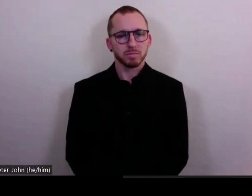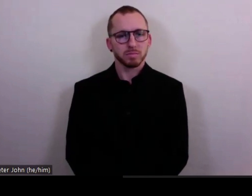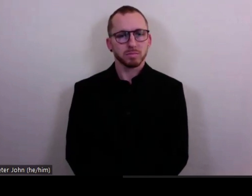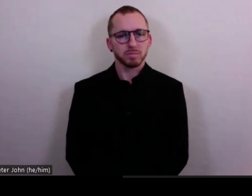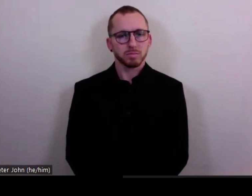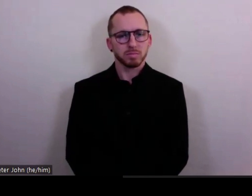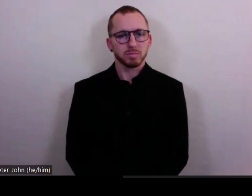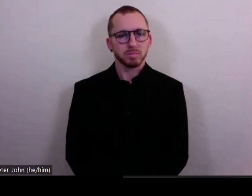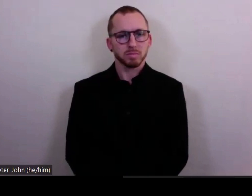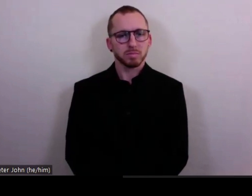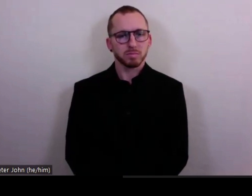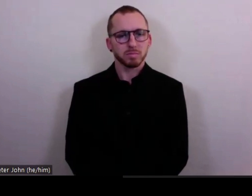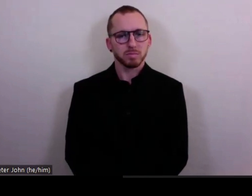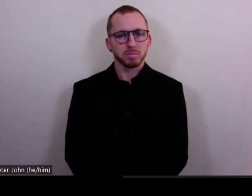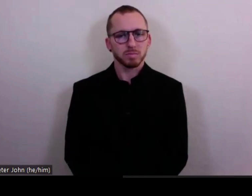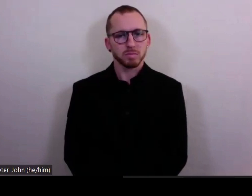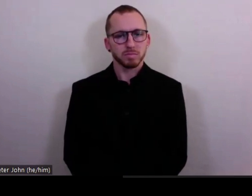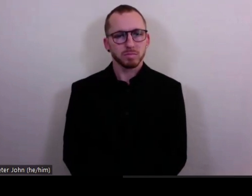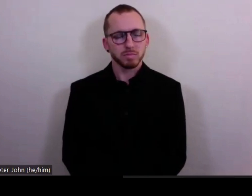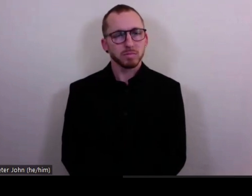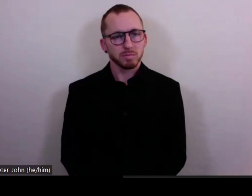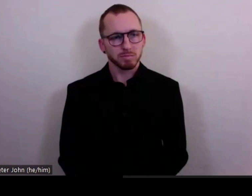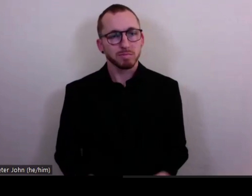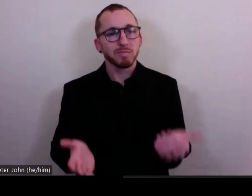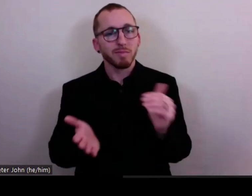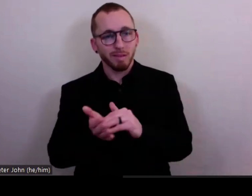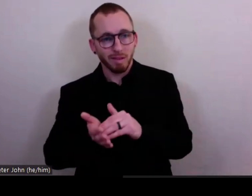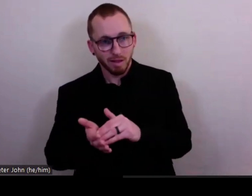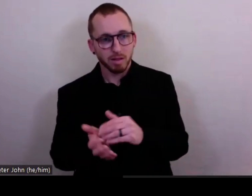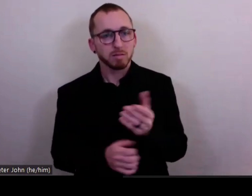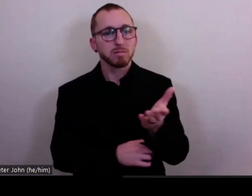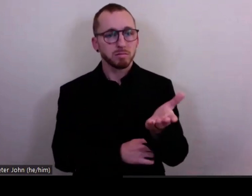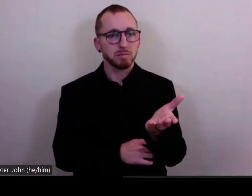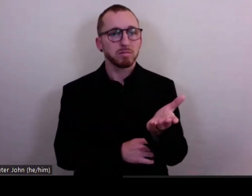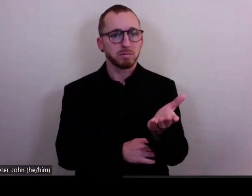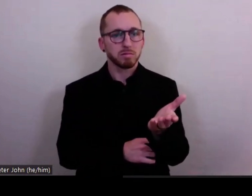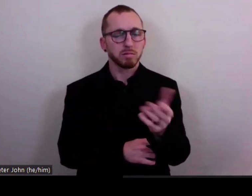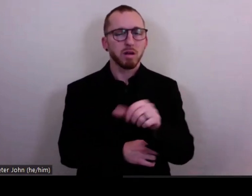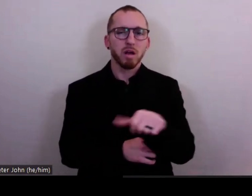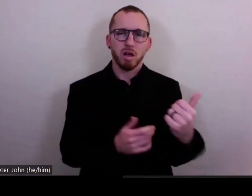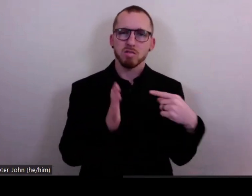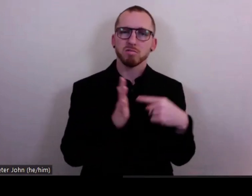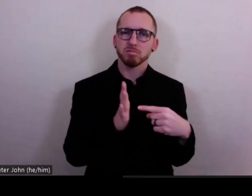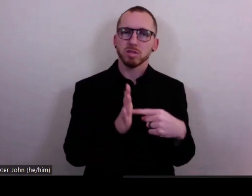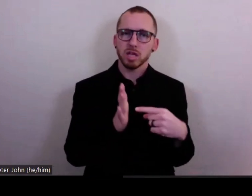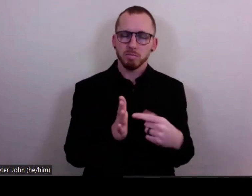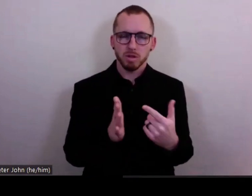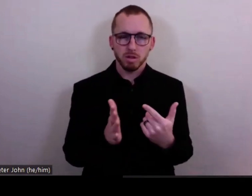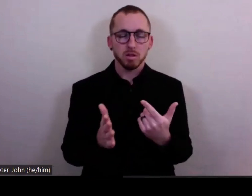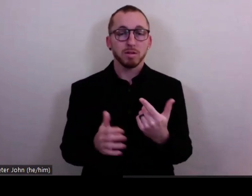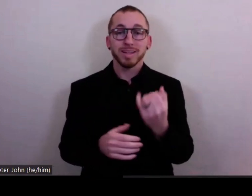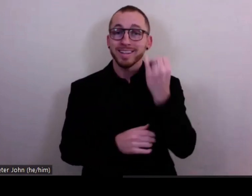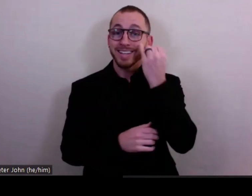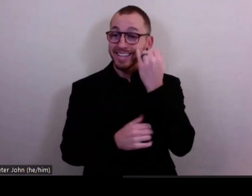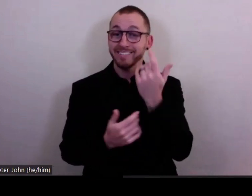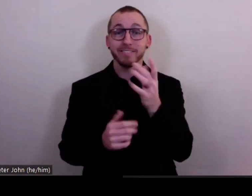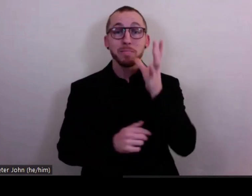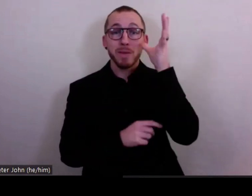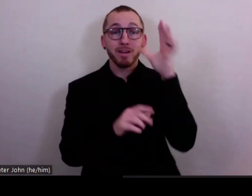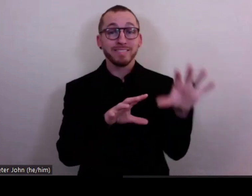in my life. Once again, we see kids with difficulty with separation